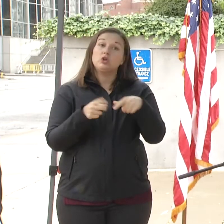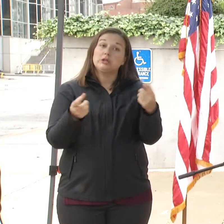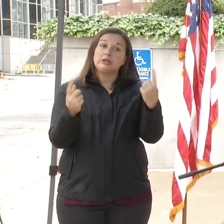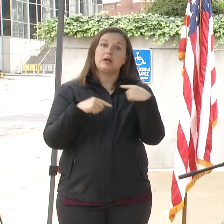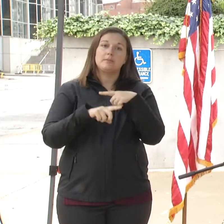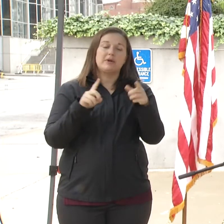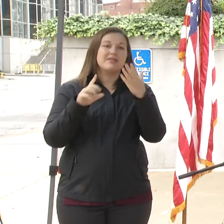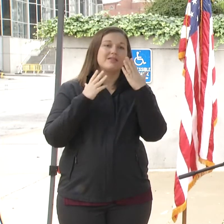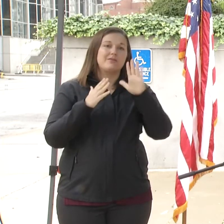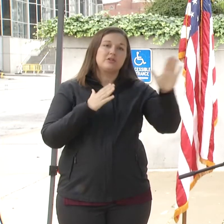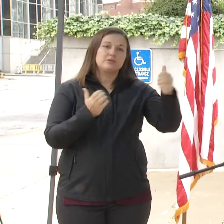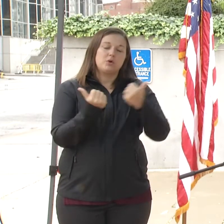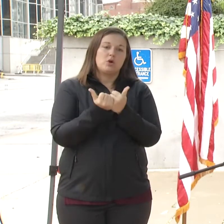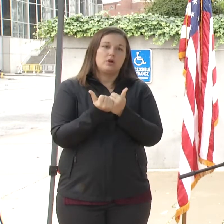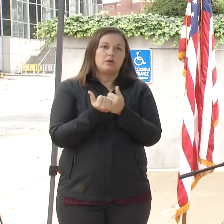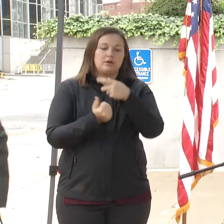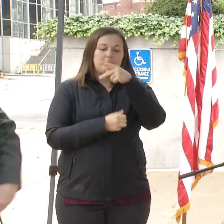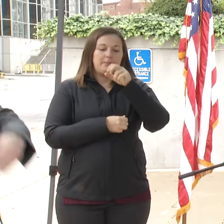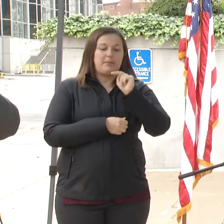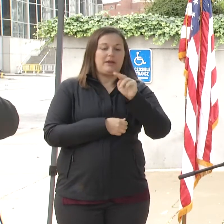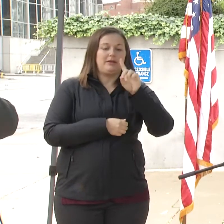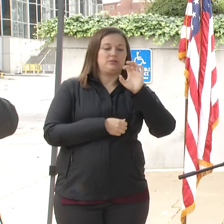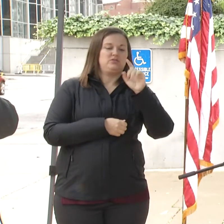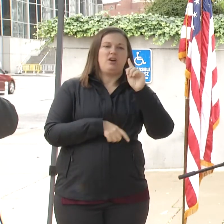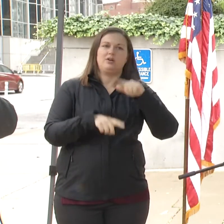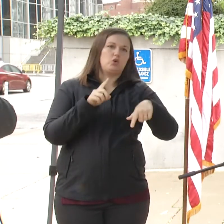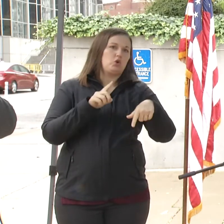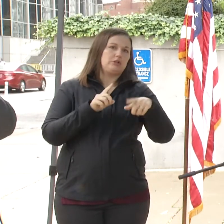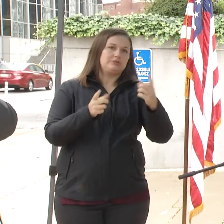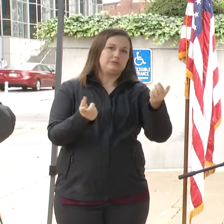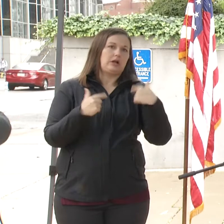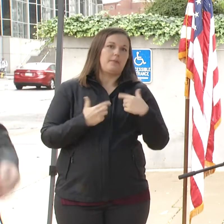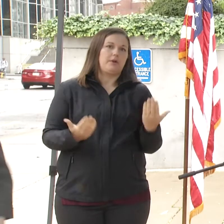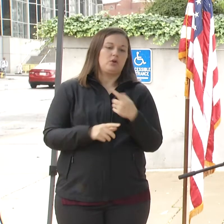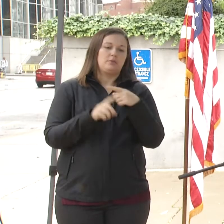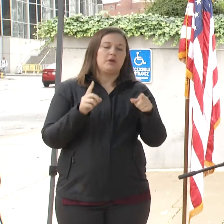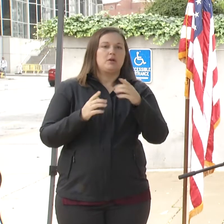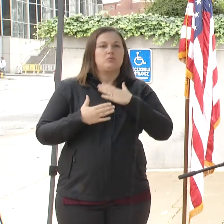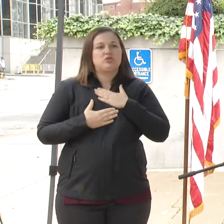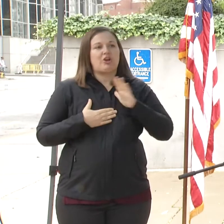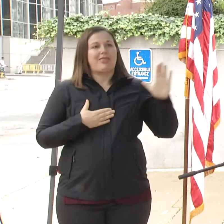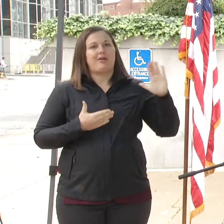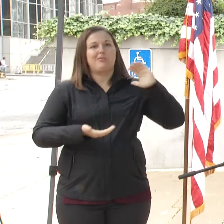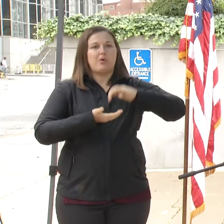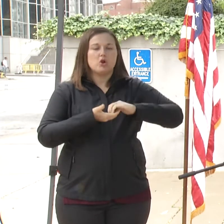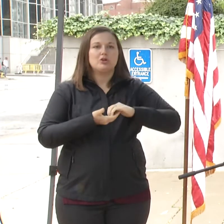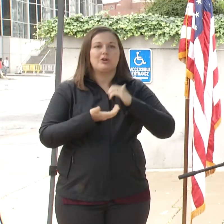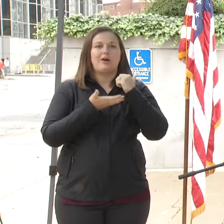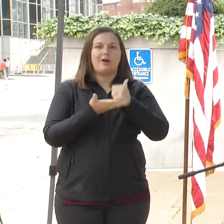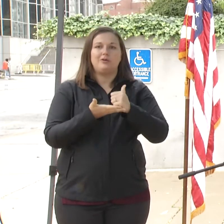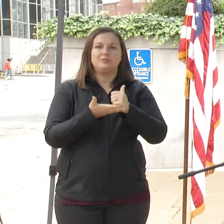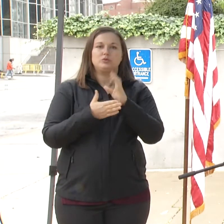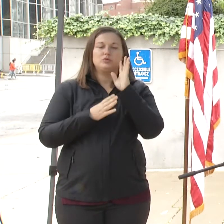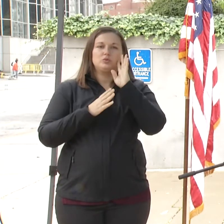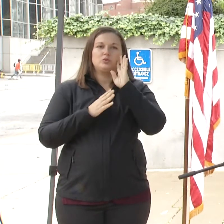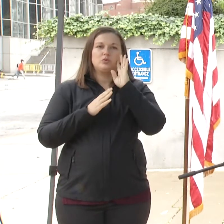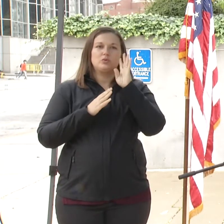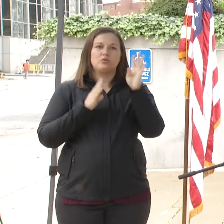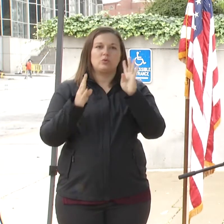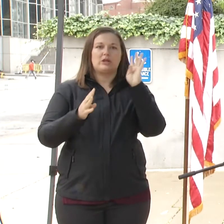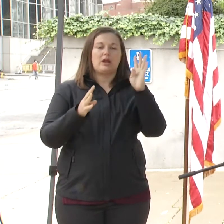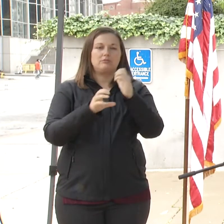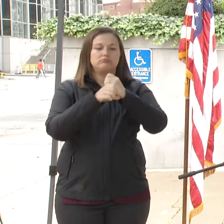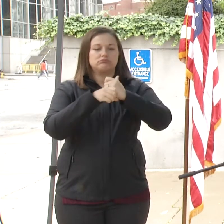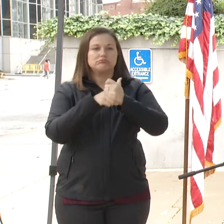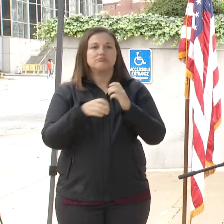district. PennDOT was also not able to be here, but we appreciate their partnership in helping to create this connection so that